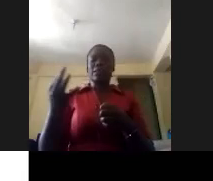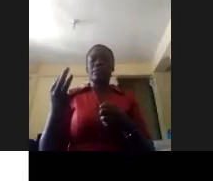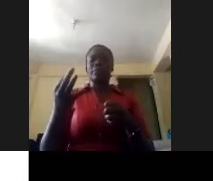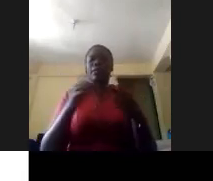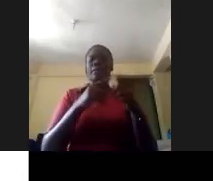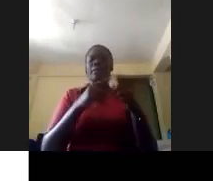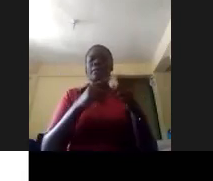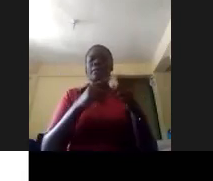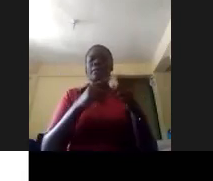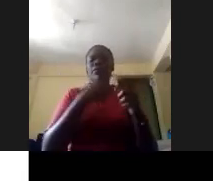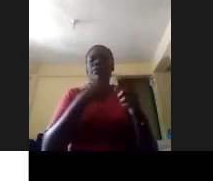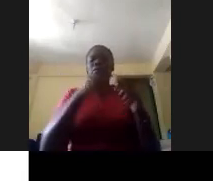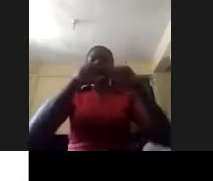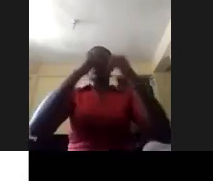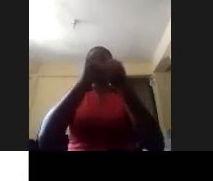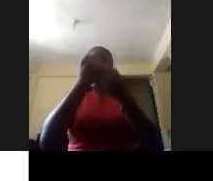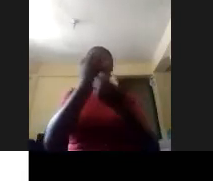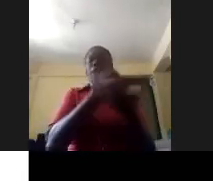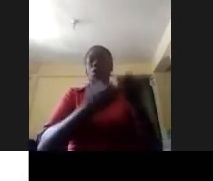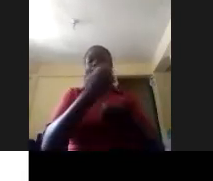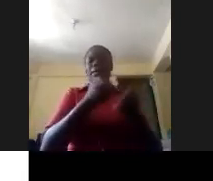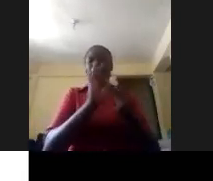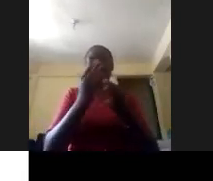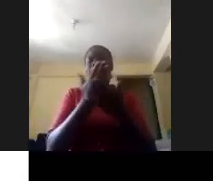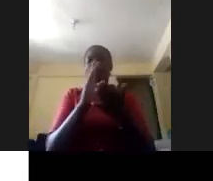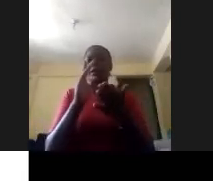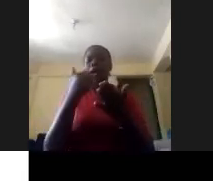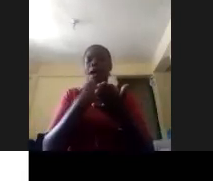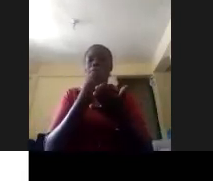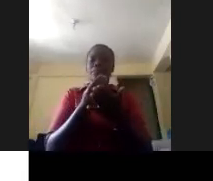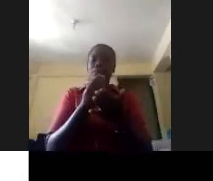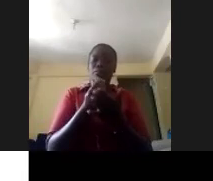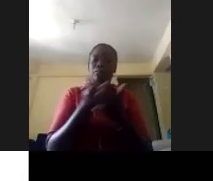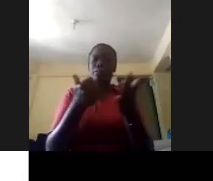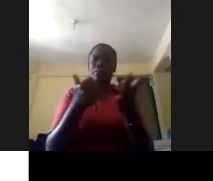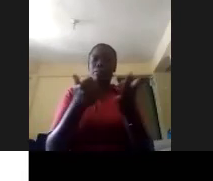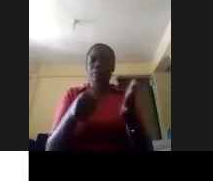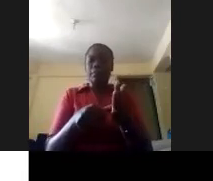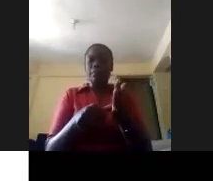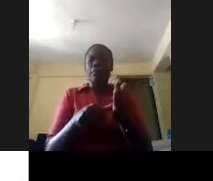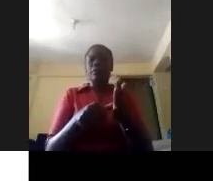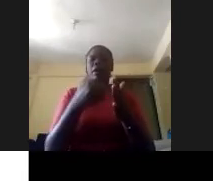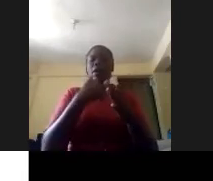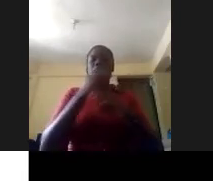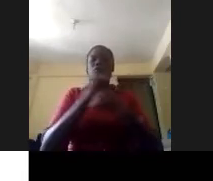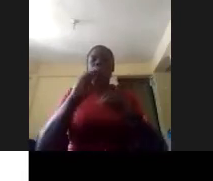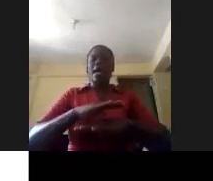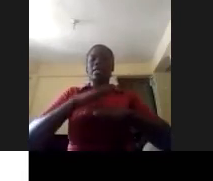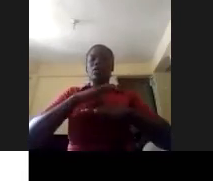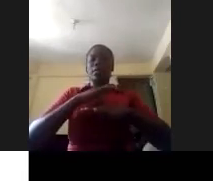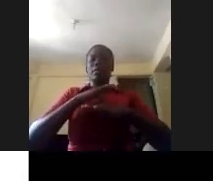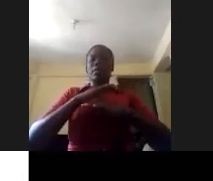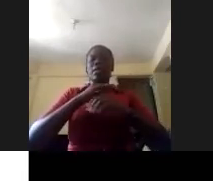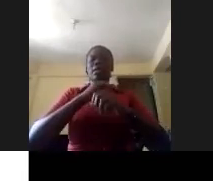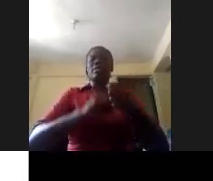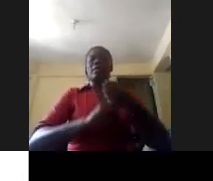factors, if one is deprived of financial resources, or if there's not adequate support, then again that's a red